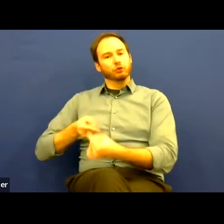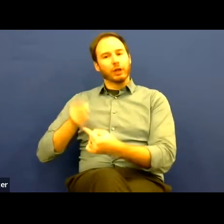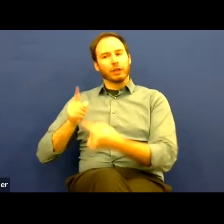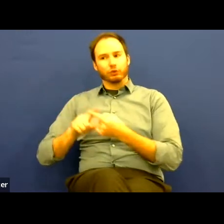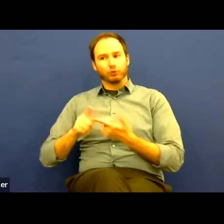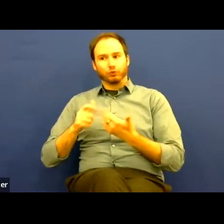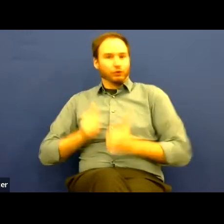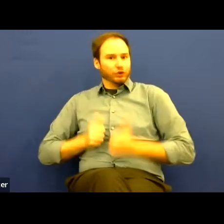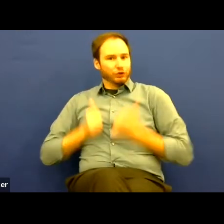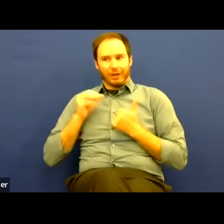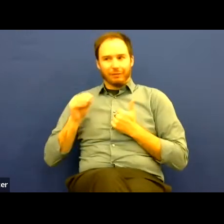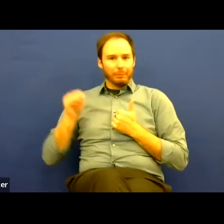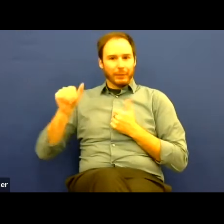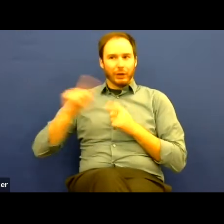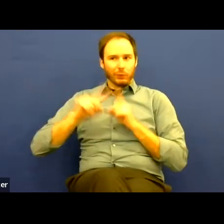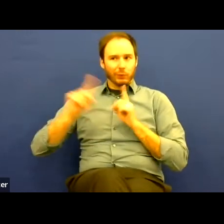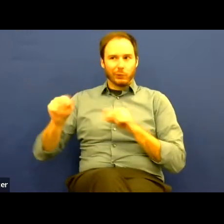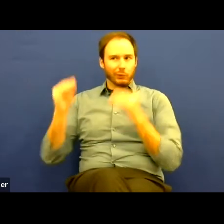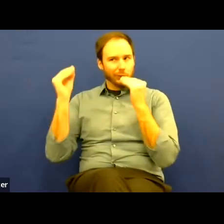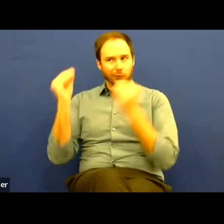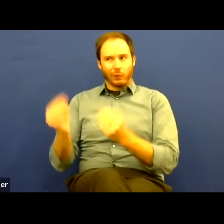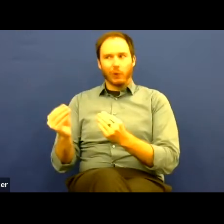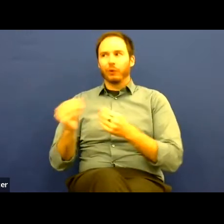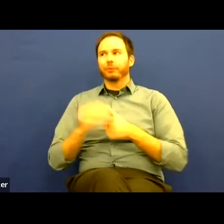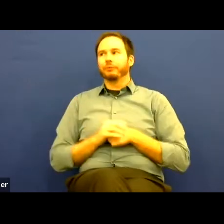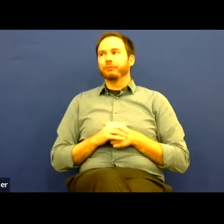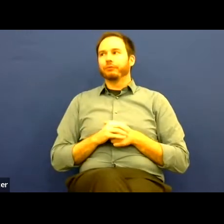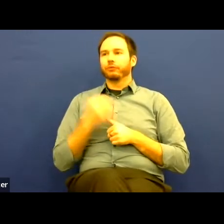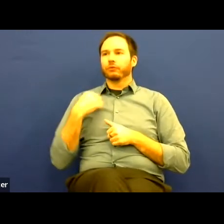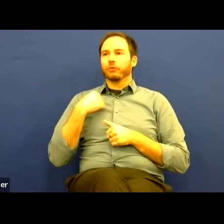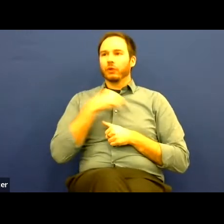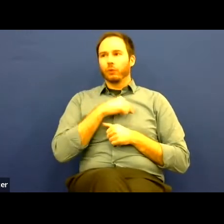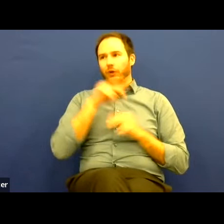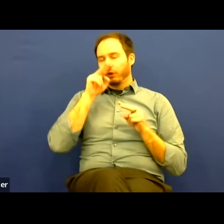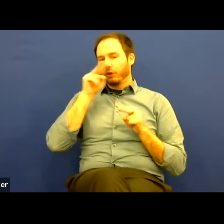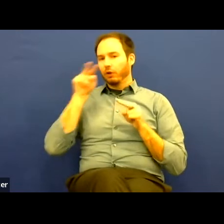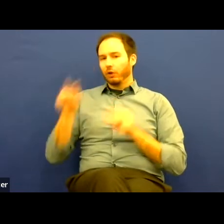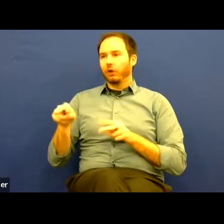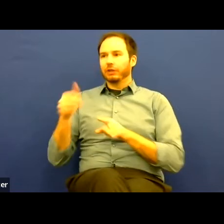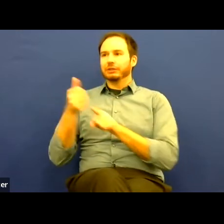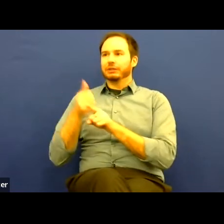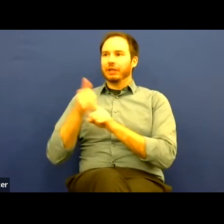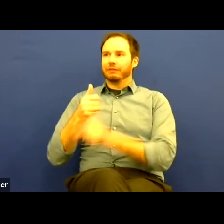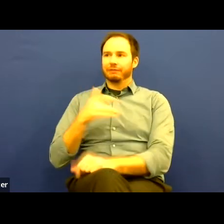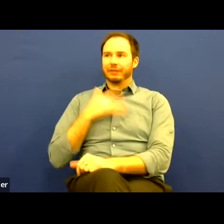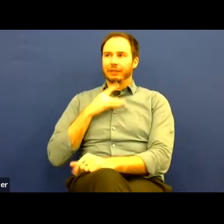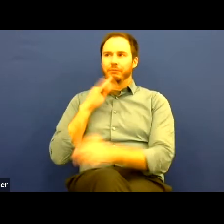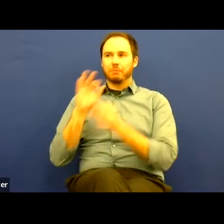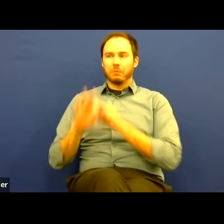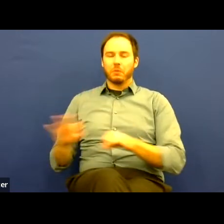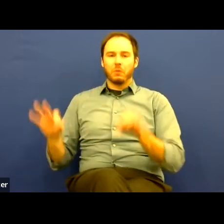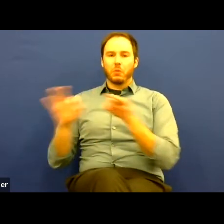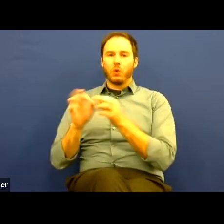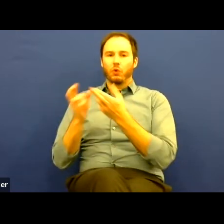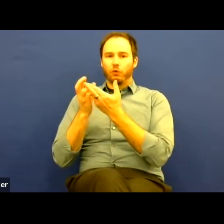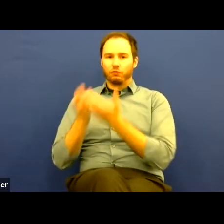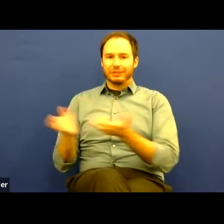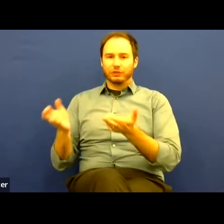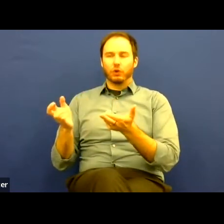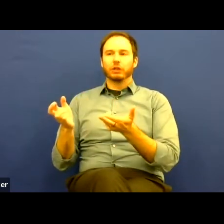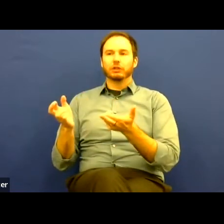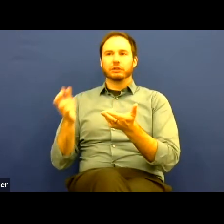survive. And so one of the things in looking at it, we believe this to be an important resource for